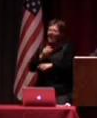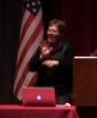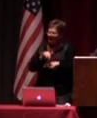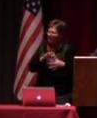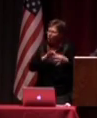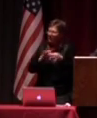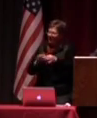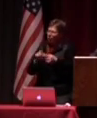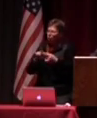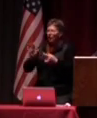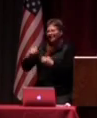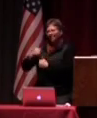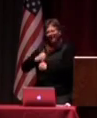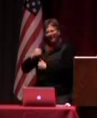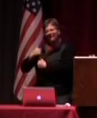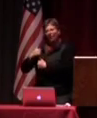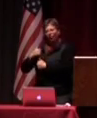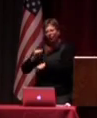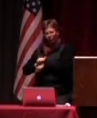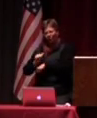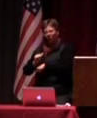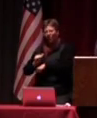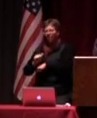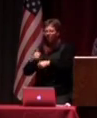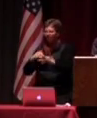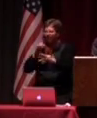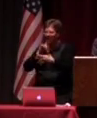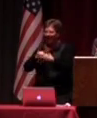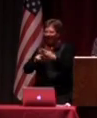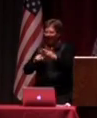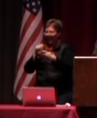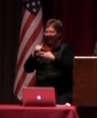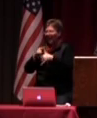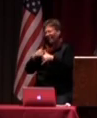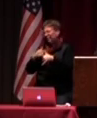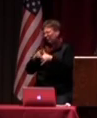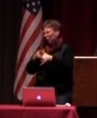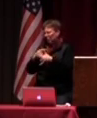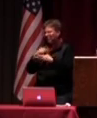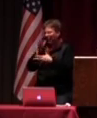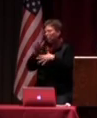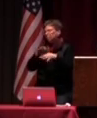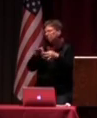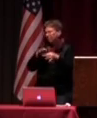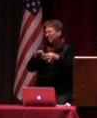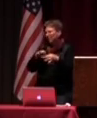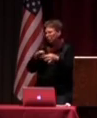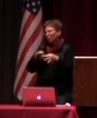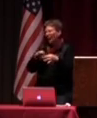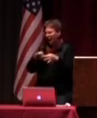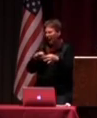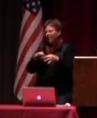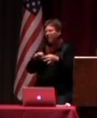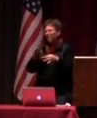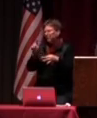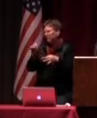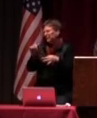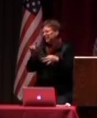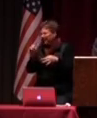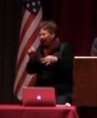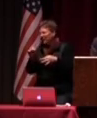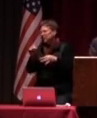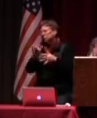military reputation. And I'm going to do this in several steps. I'm going to first take a moment to describe the debates among the historians and the